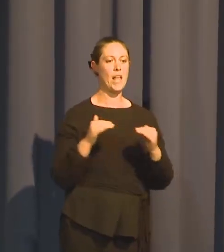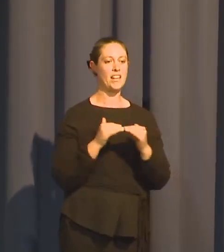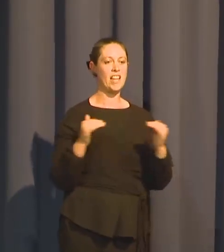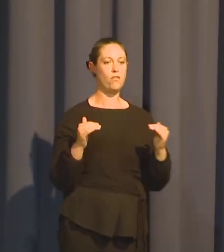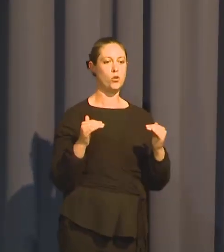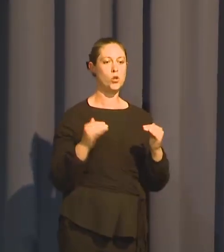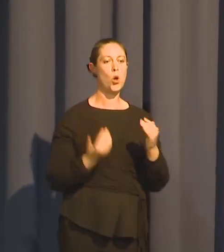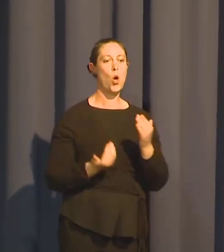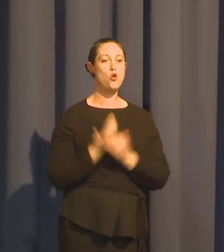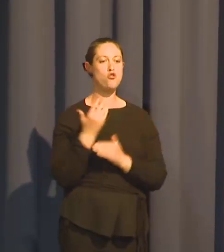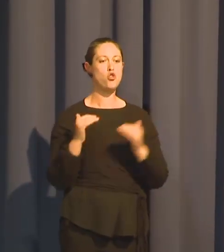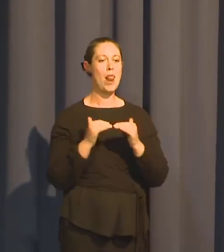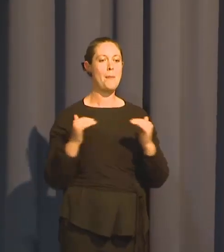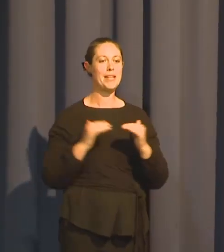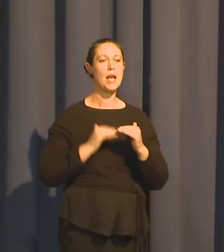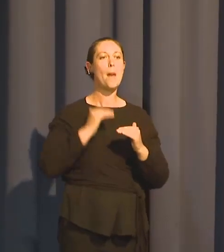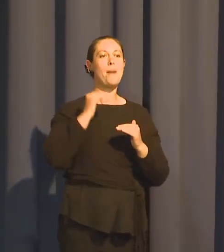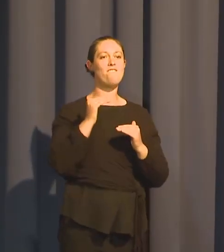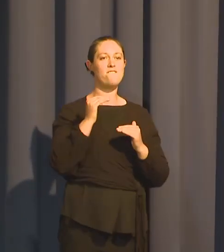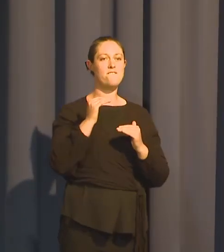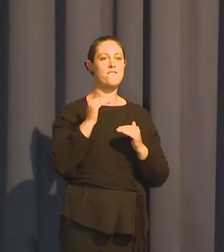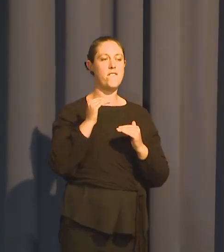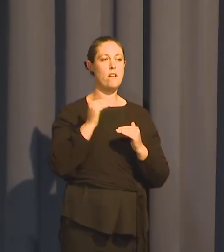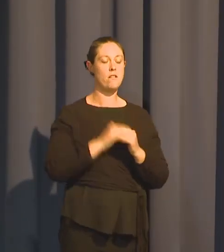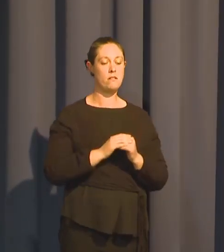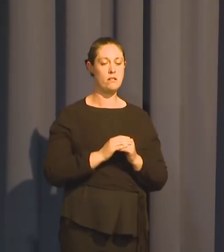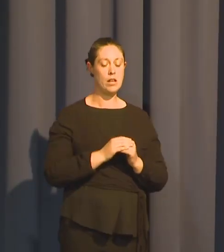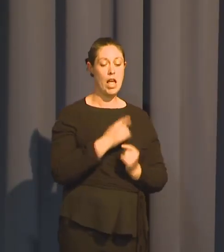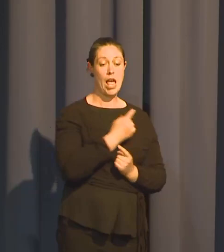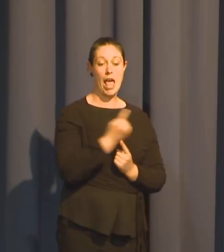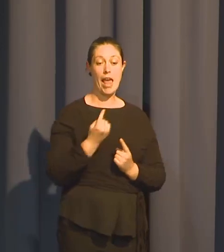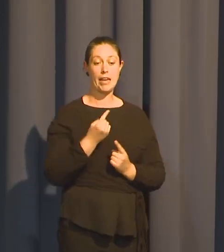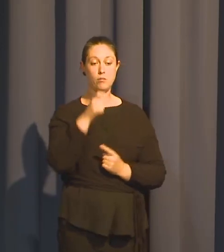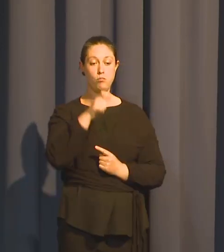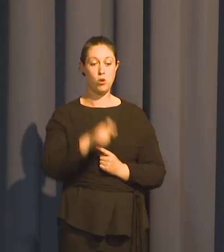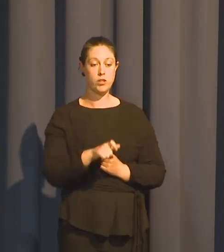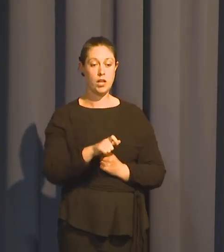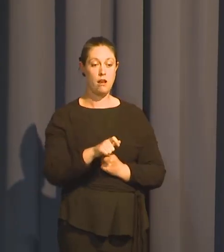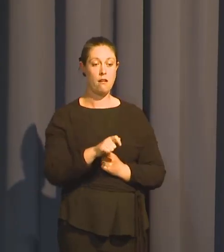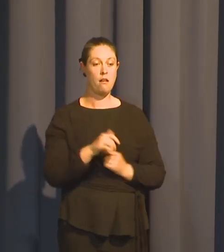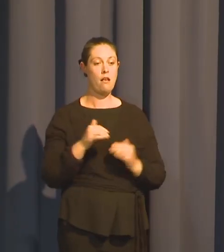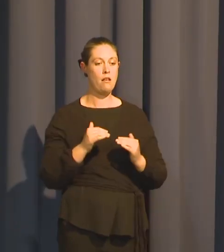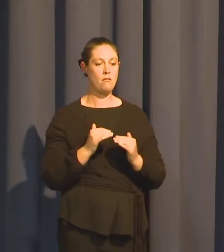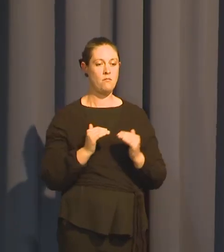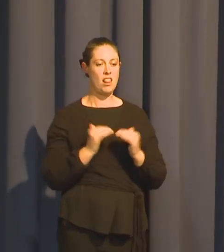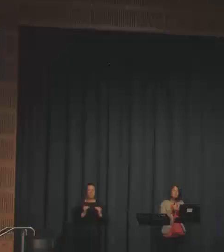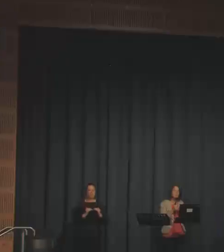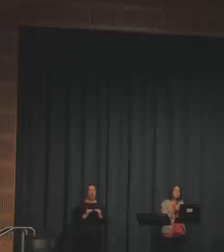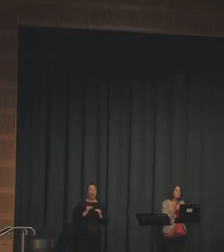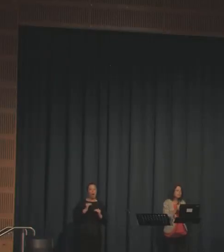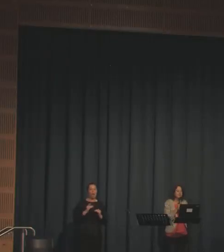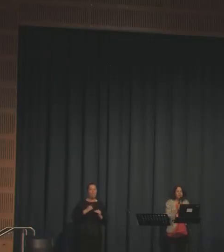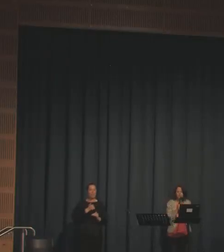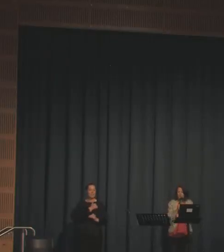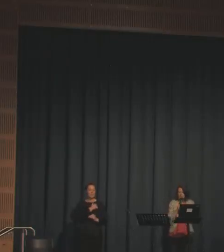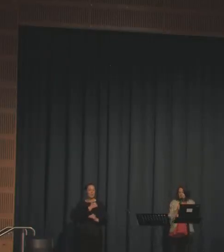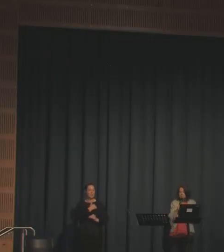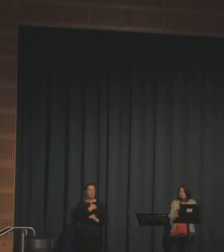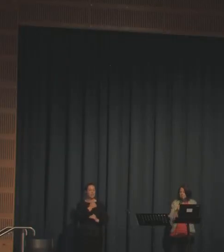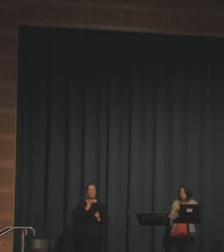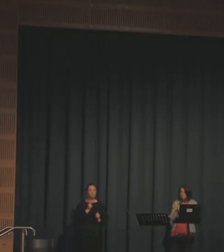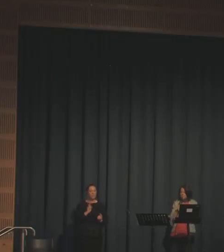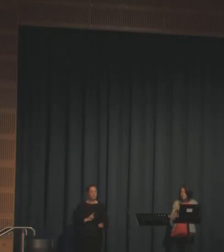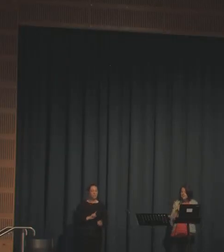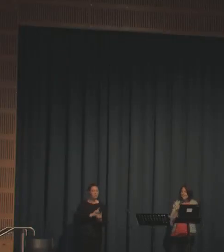new threshold. These people have all had individual assessments by our public health staff that for some included